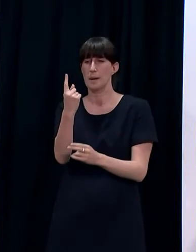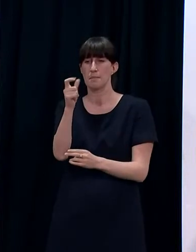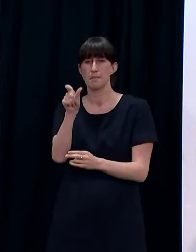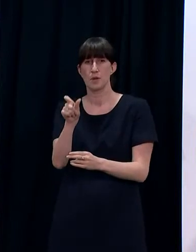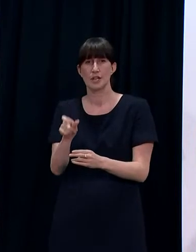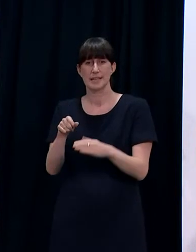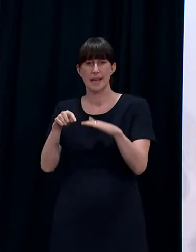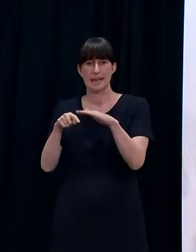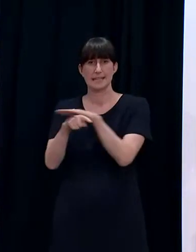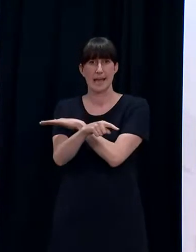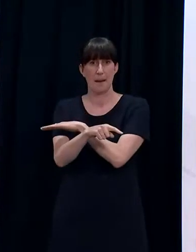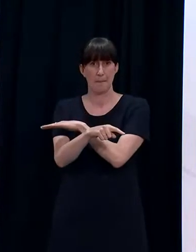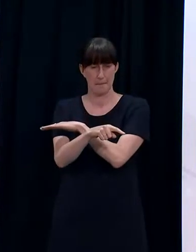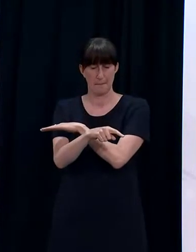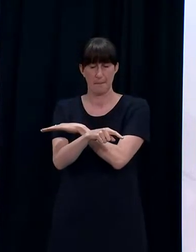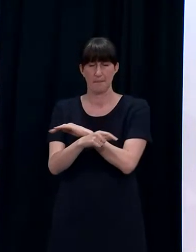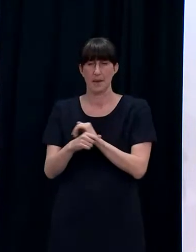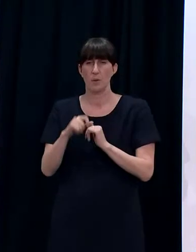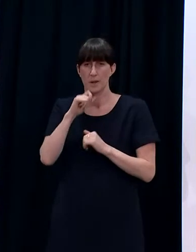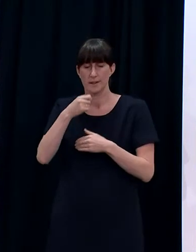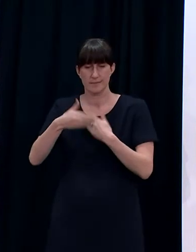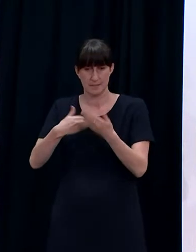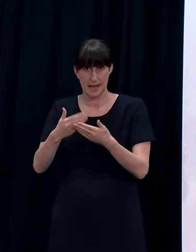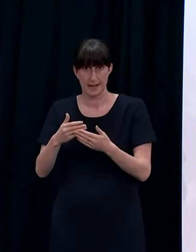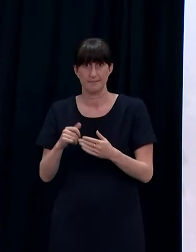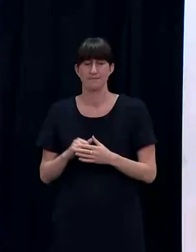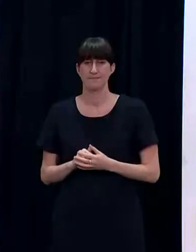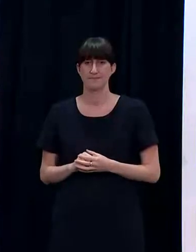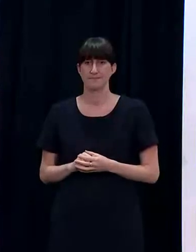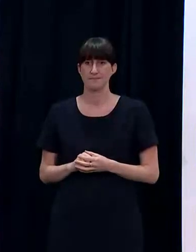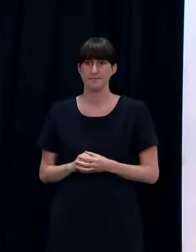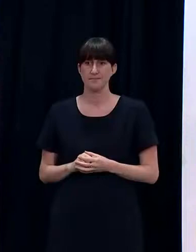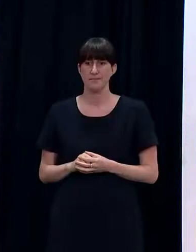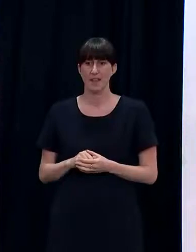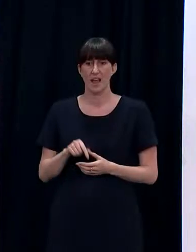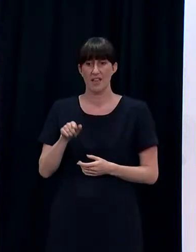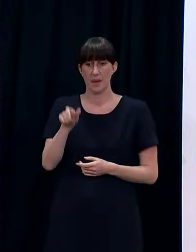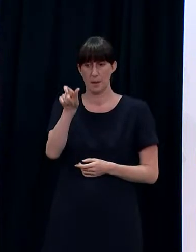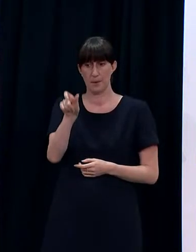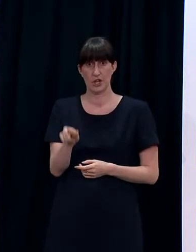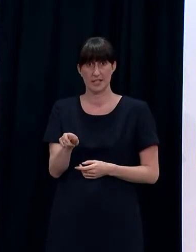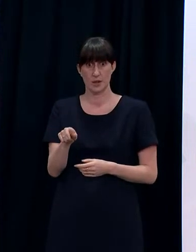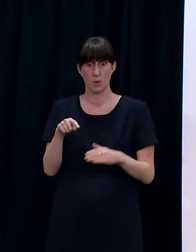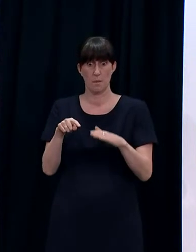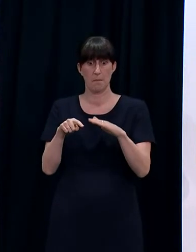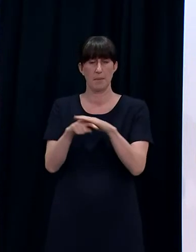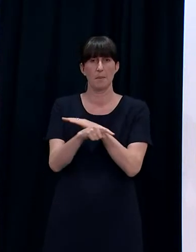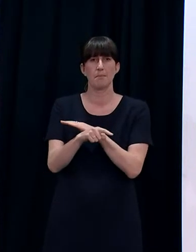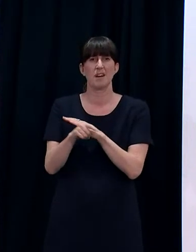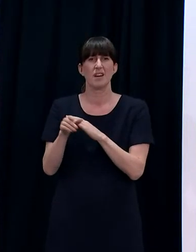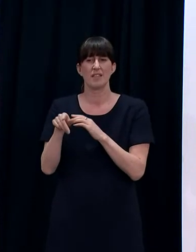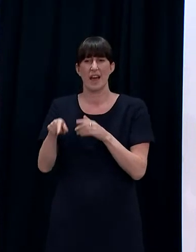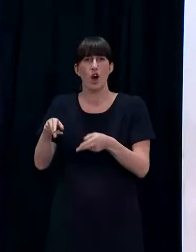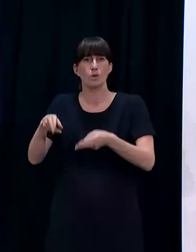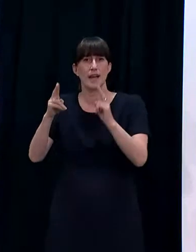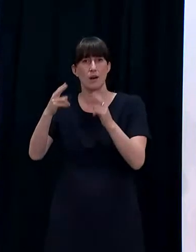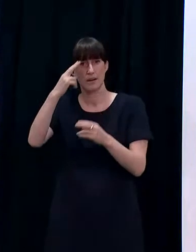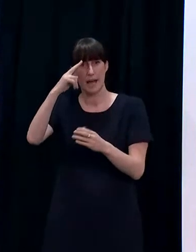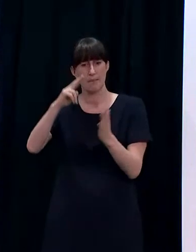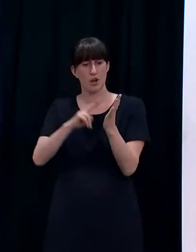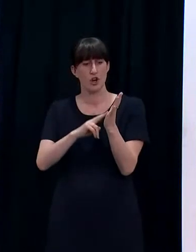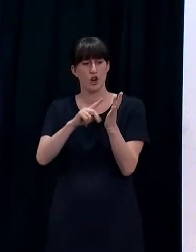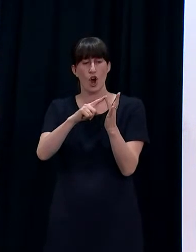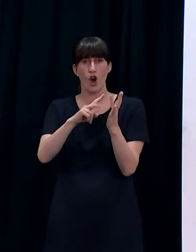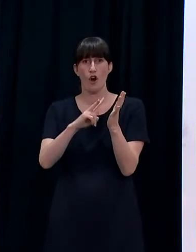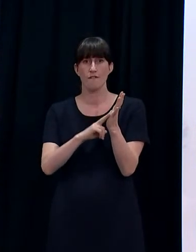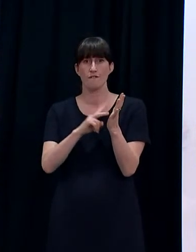information giving around the question of economic supports. So the person that absconded from the Novotel was originally tested as